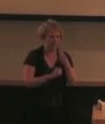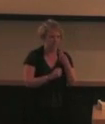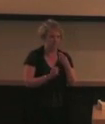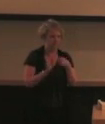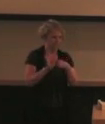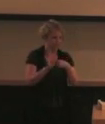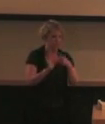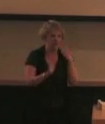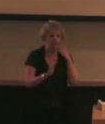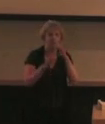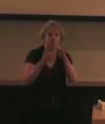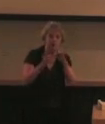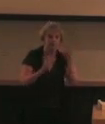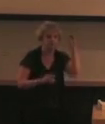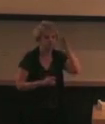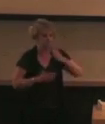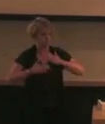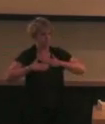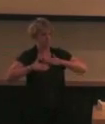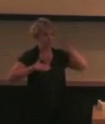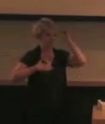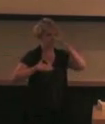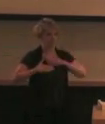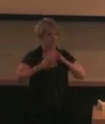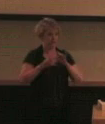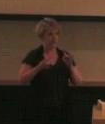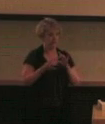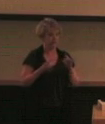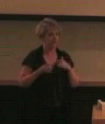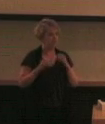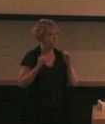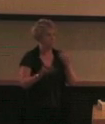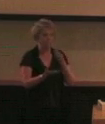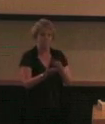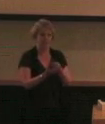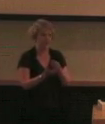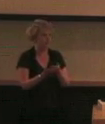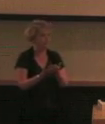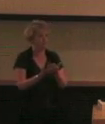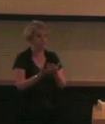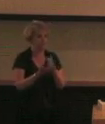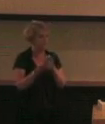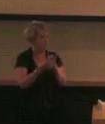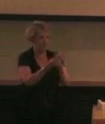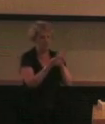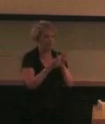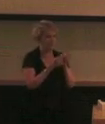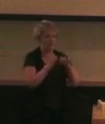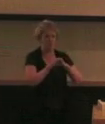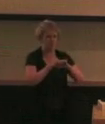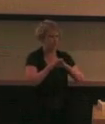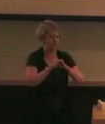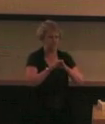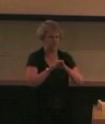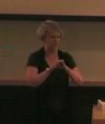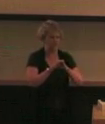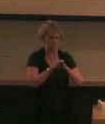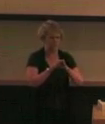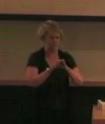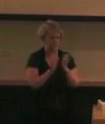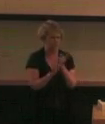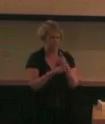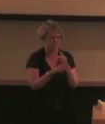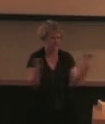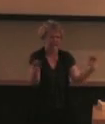Any comments and opinions are solely mine, and I have no financial relationships with any commercial entity at all.